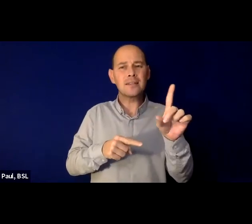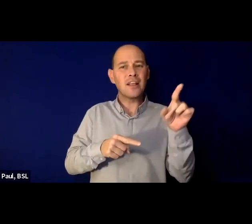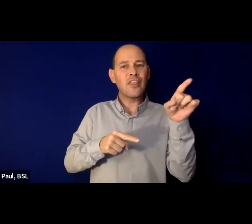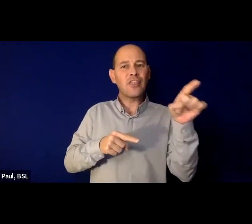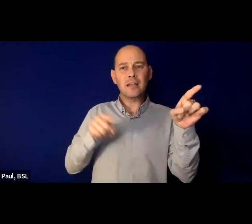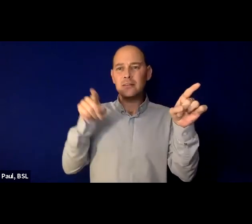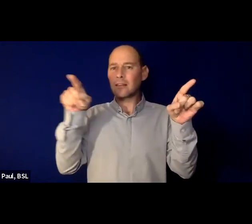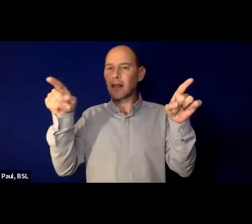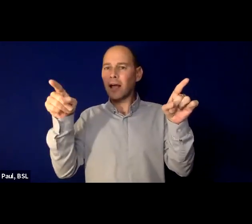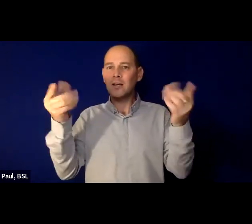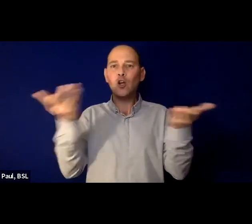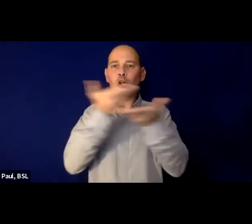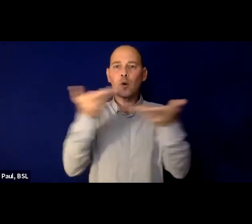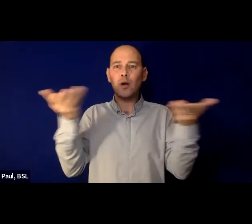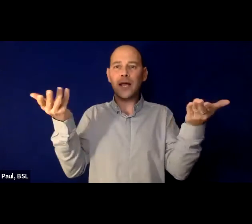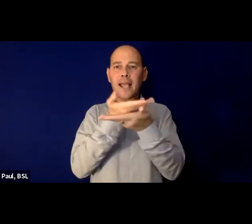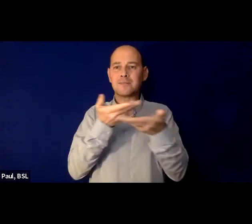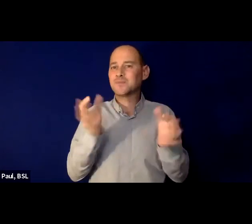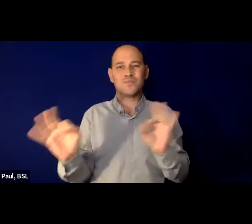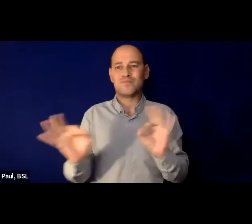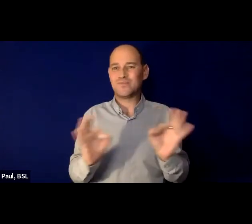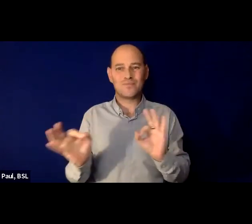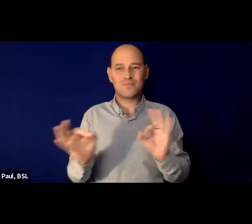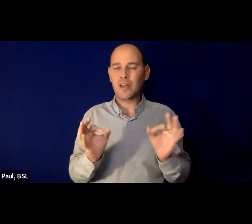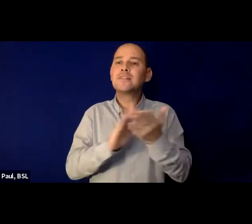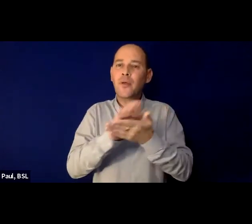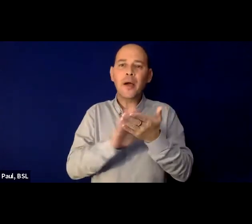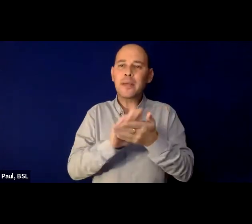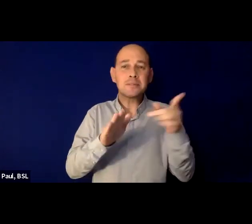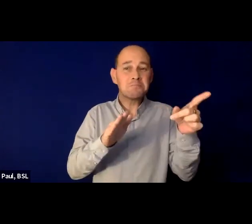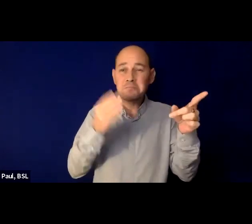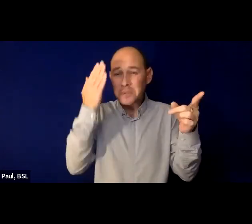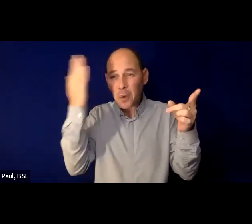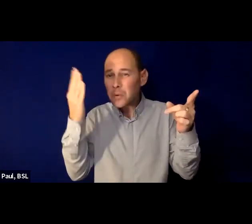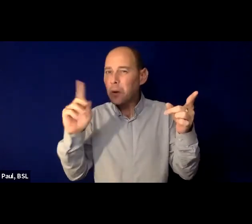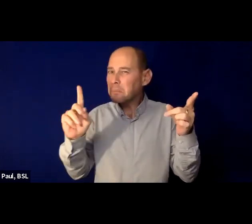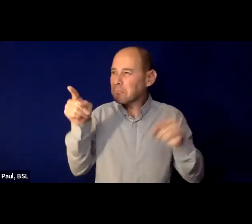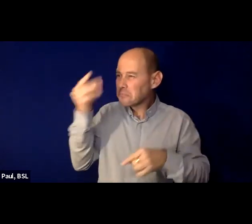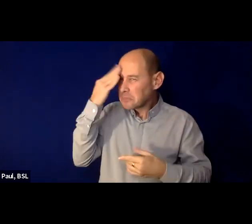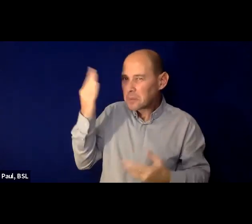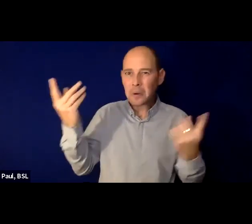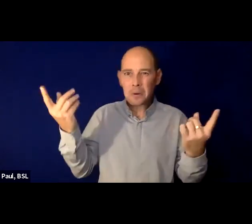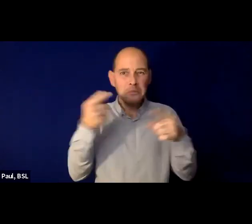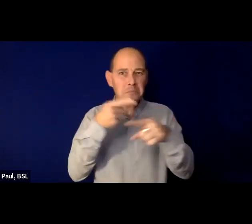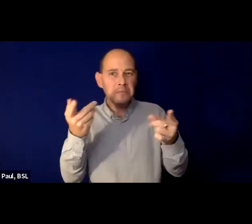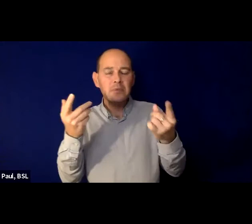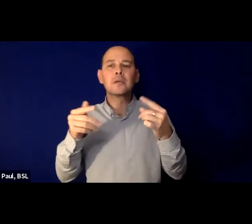doing. And so that's something that just again, like about the process of doing the CCA